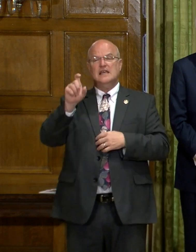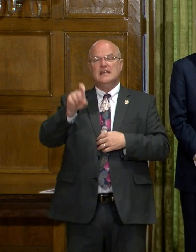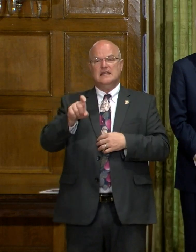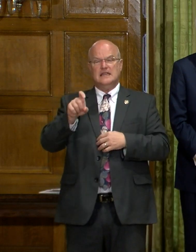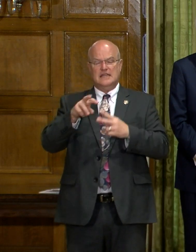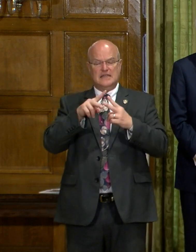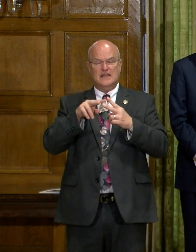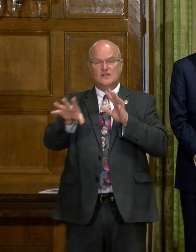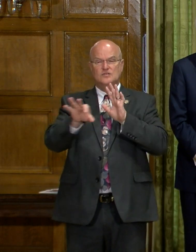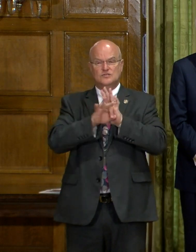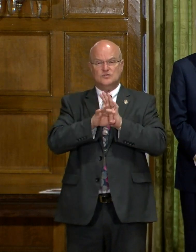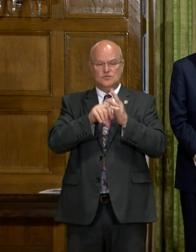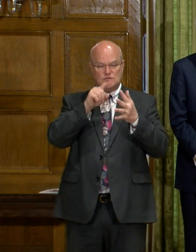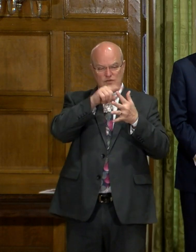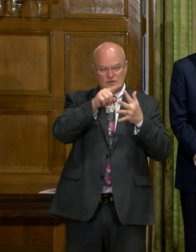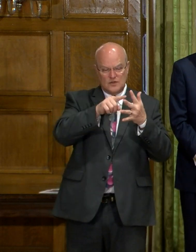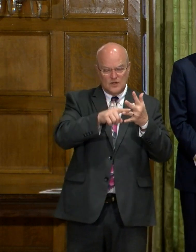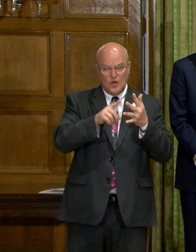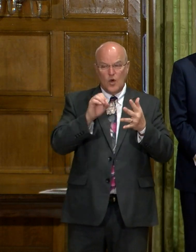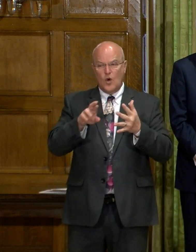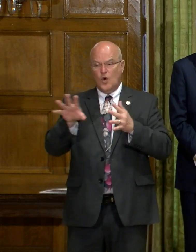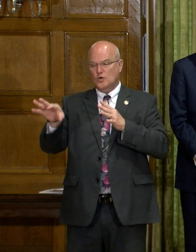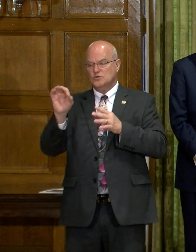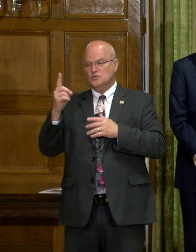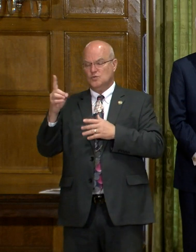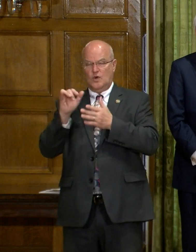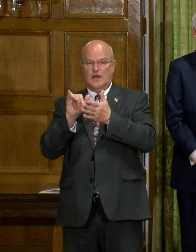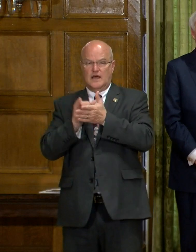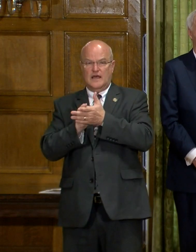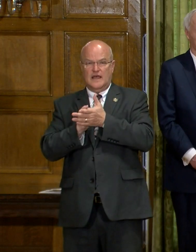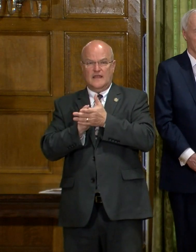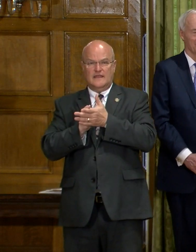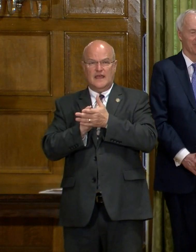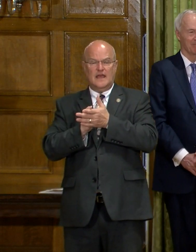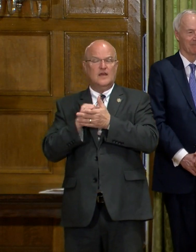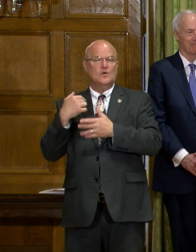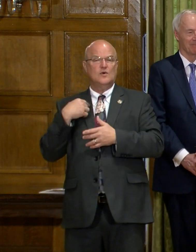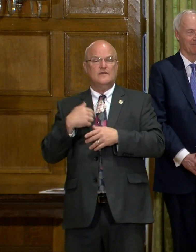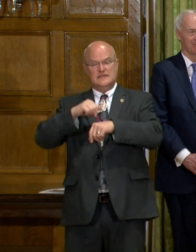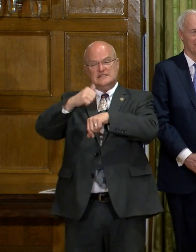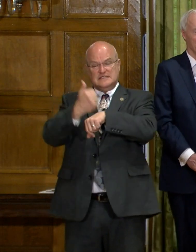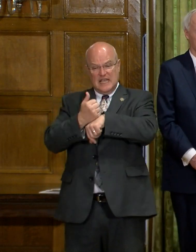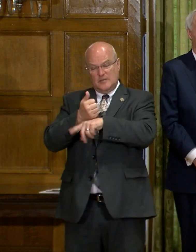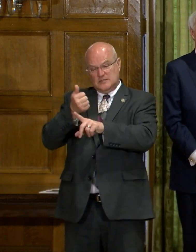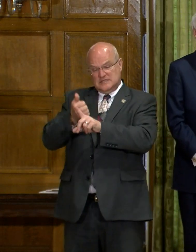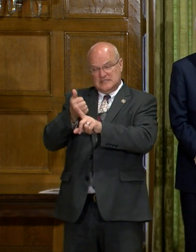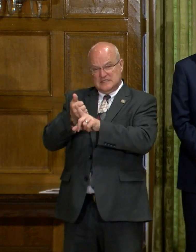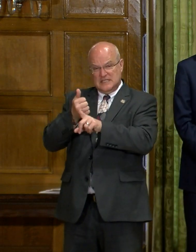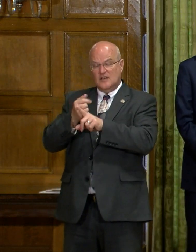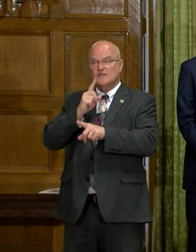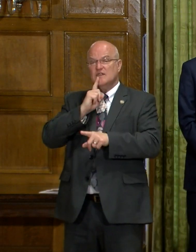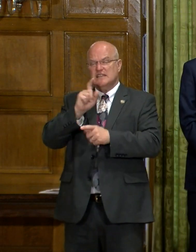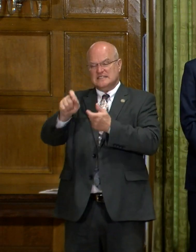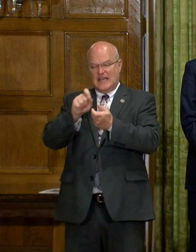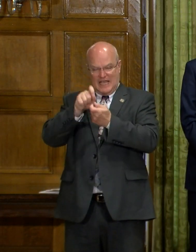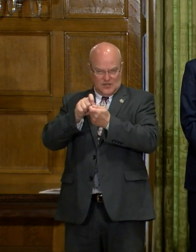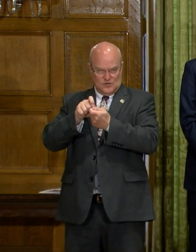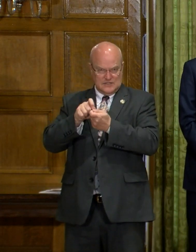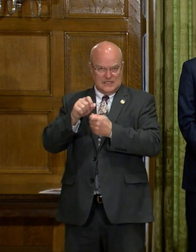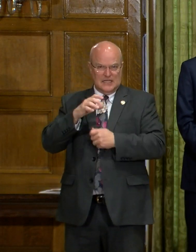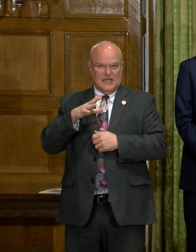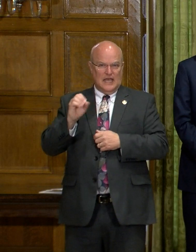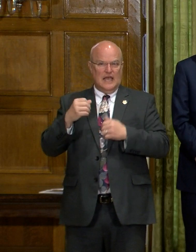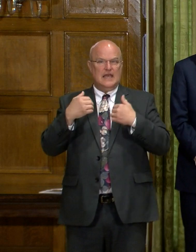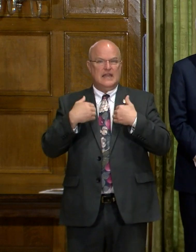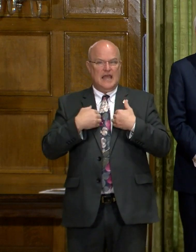to either choose one of these or choose one that we've been able to establish its accuracy